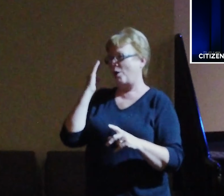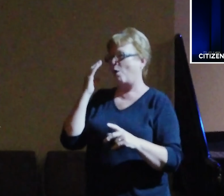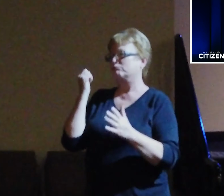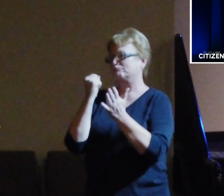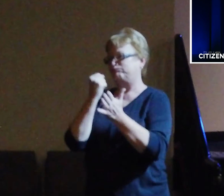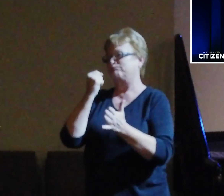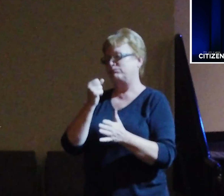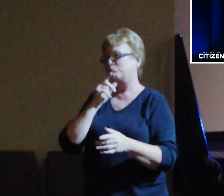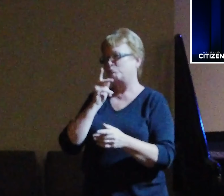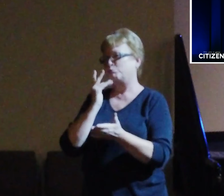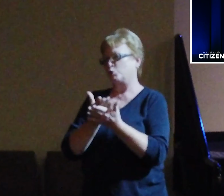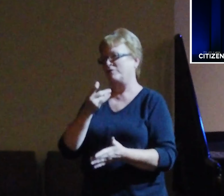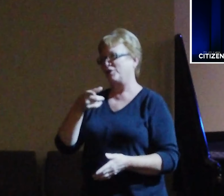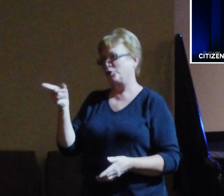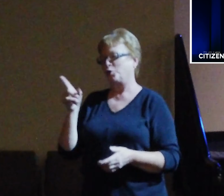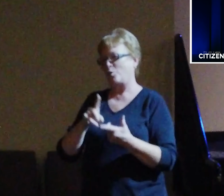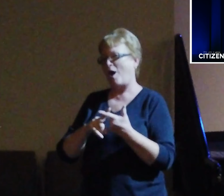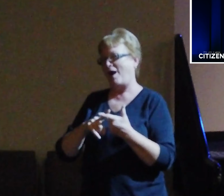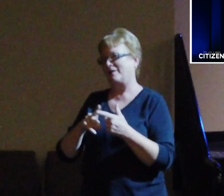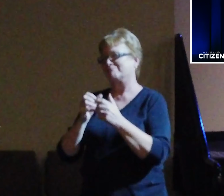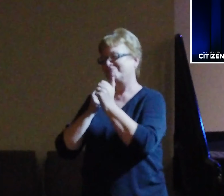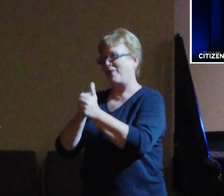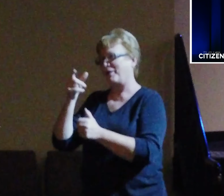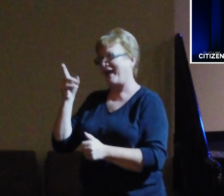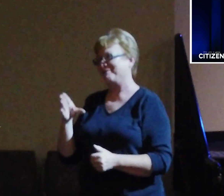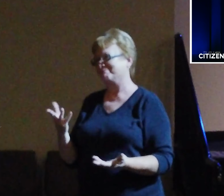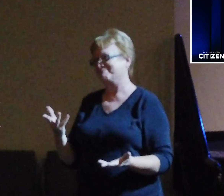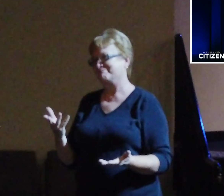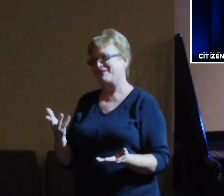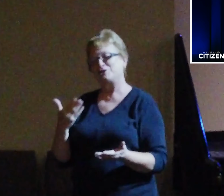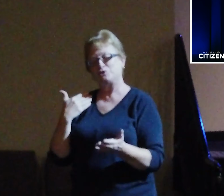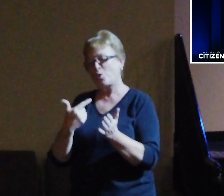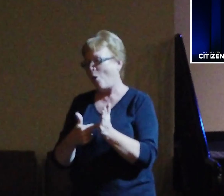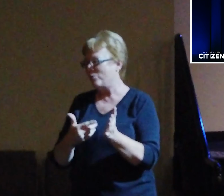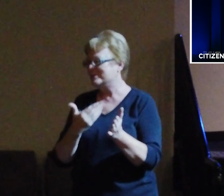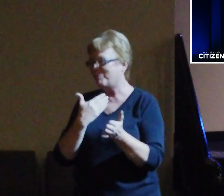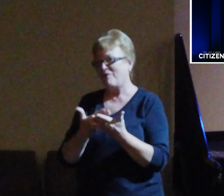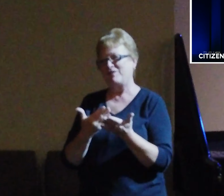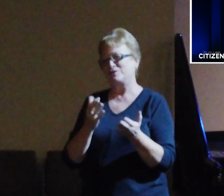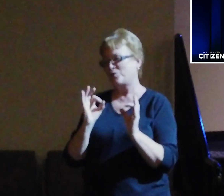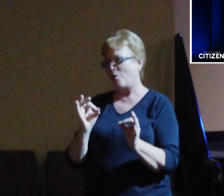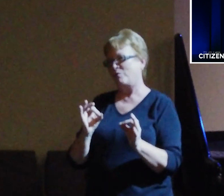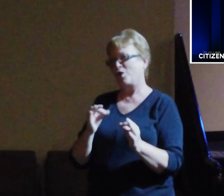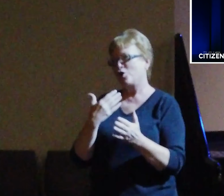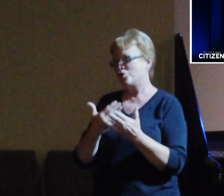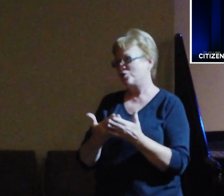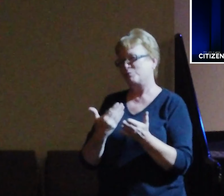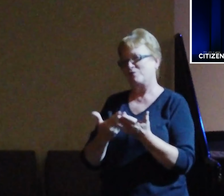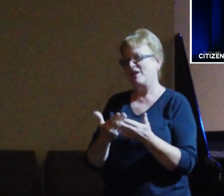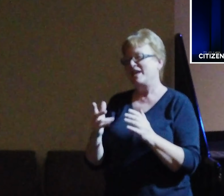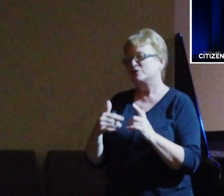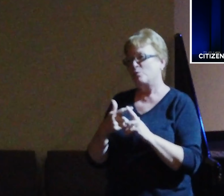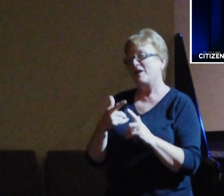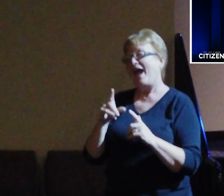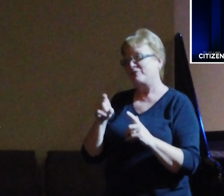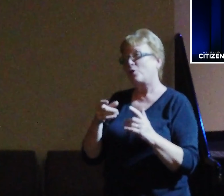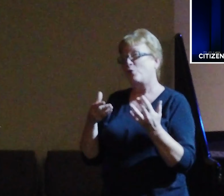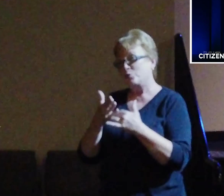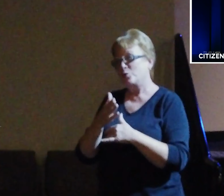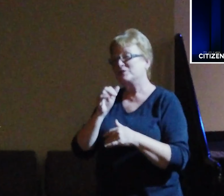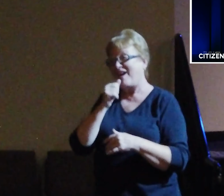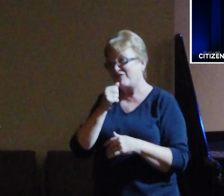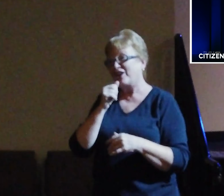suffering persecution for the sake of the gospel has far greater benefits than we could ever know until we go through it. Then